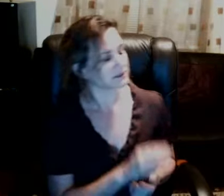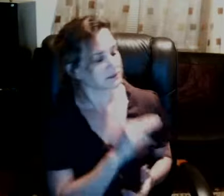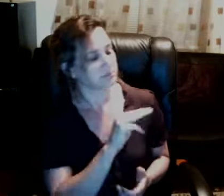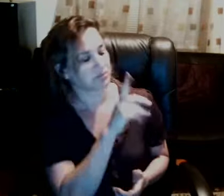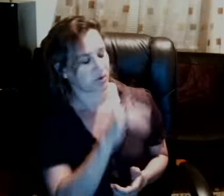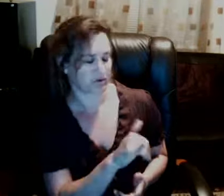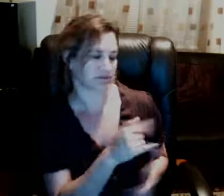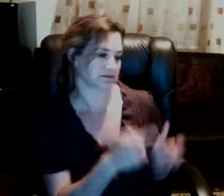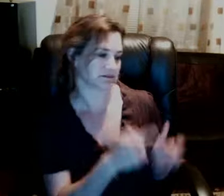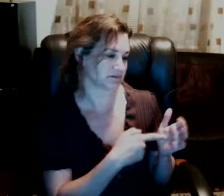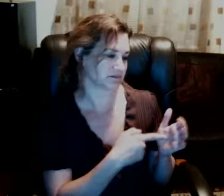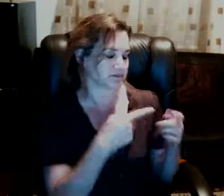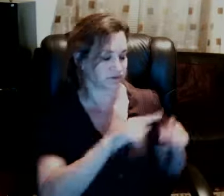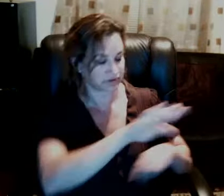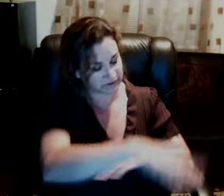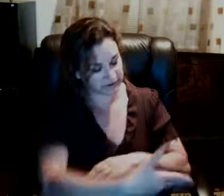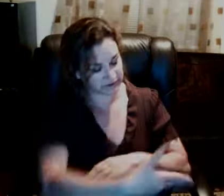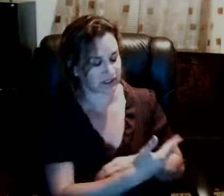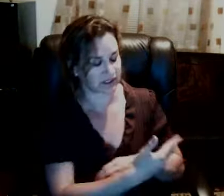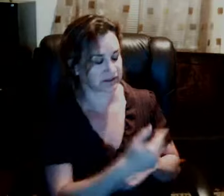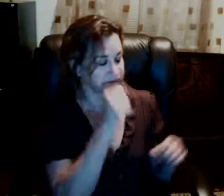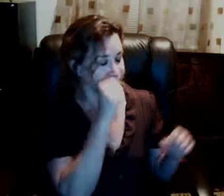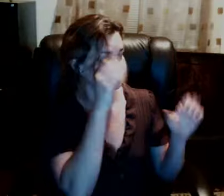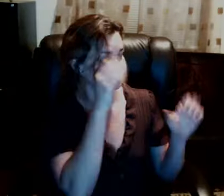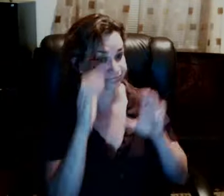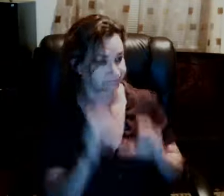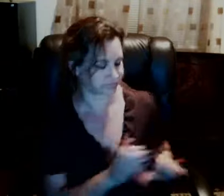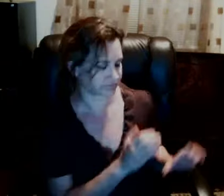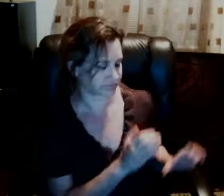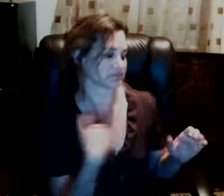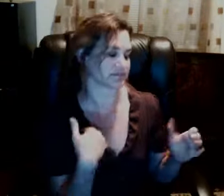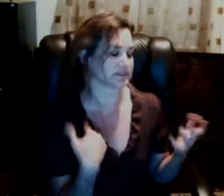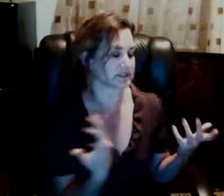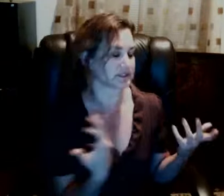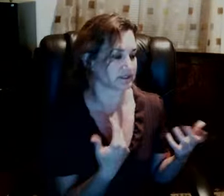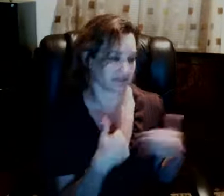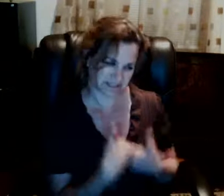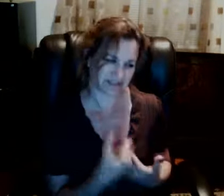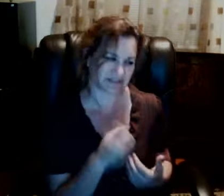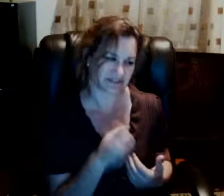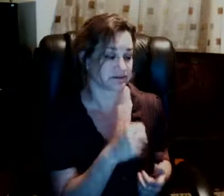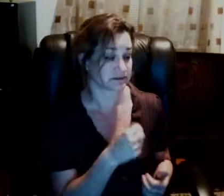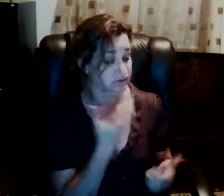sometimes at night, so that makes me tired. But even after a good night's sleep, I'm still exhausted. Right.